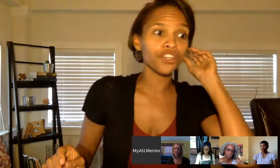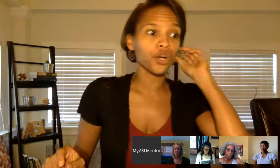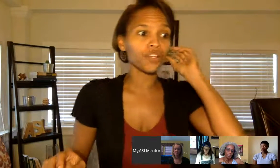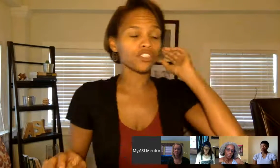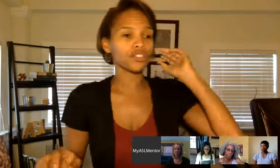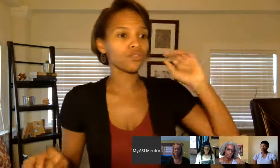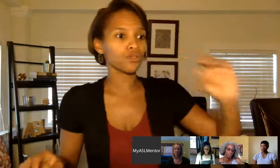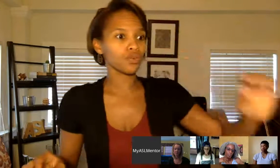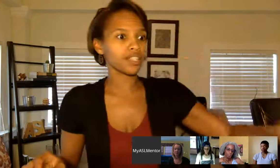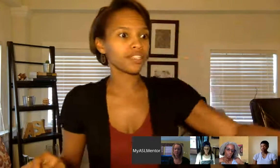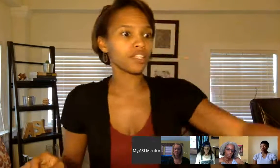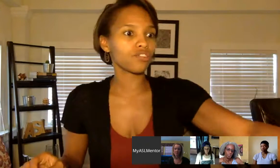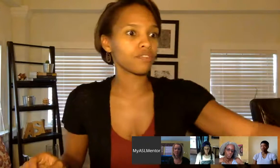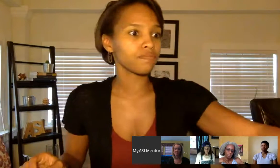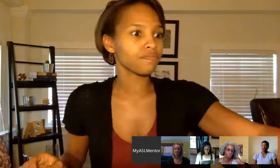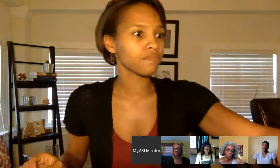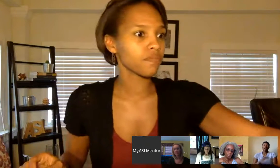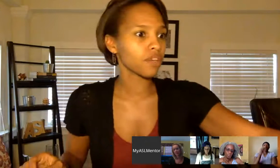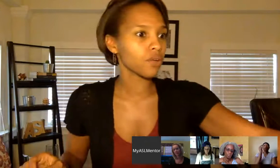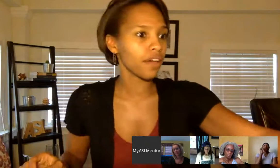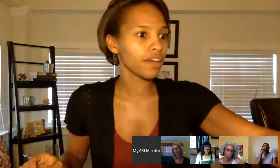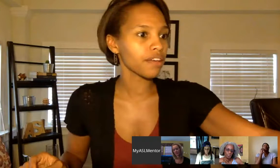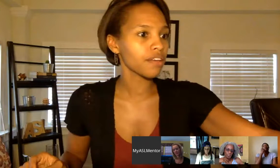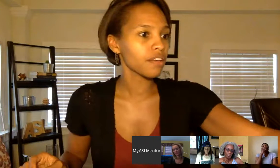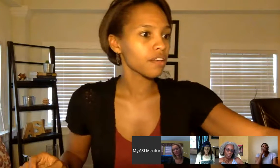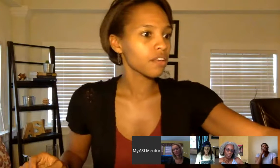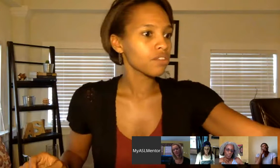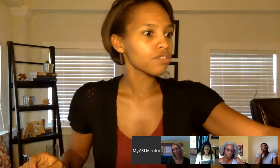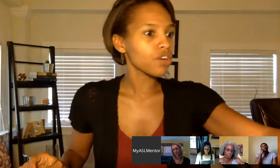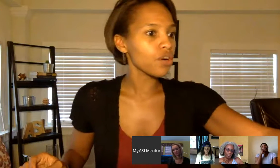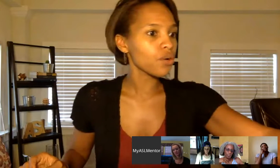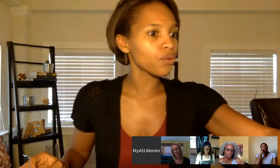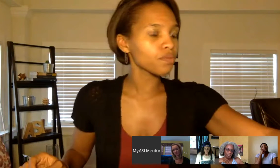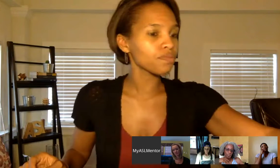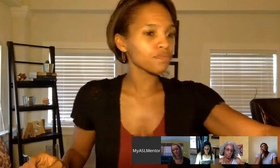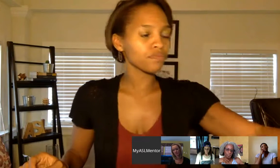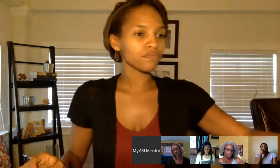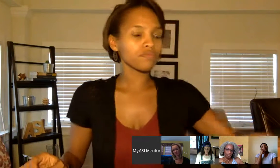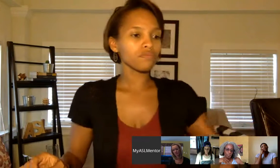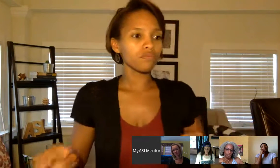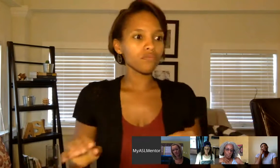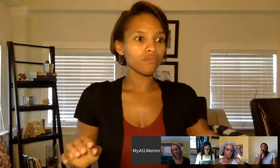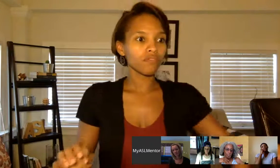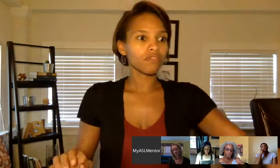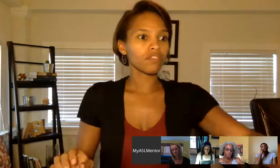before you know it, it's a huge organization. Okay, so